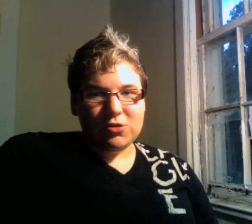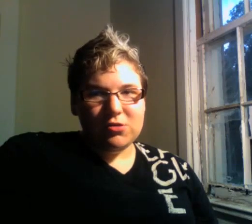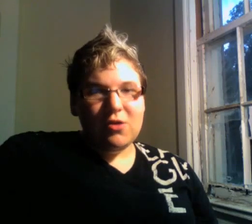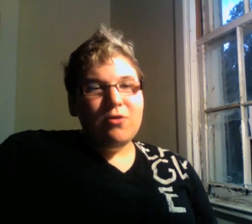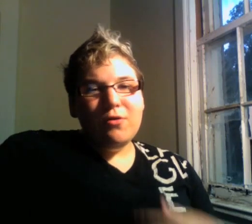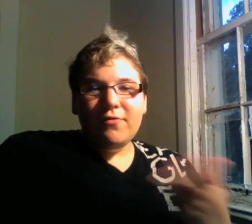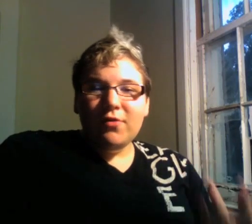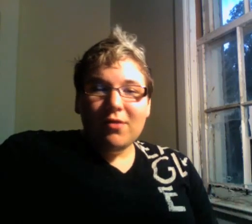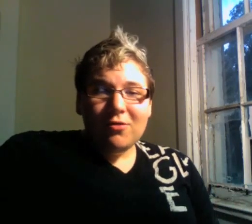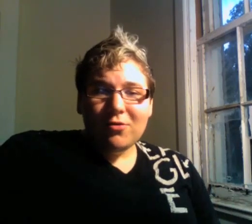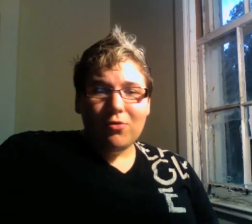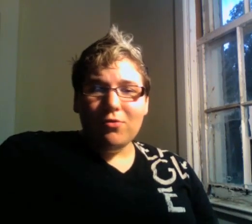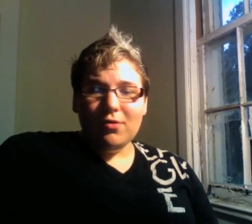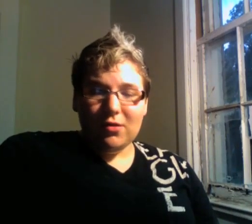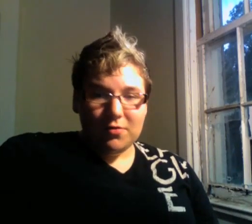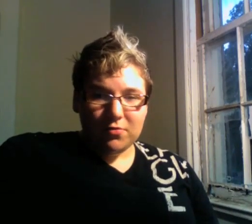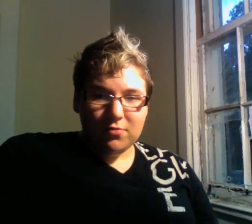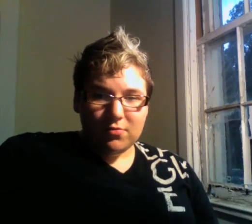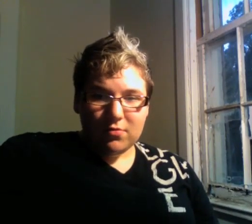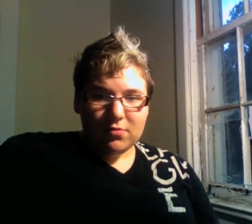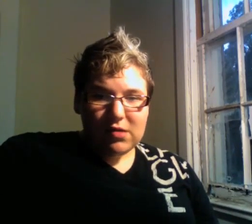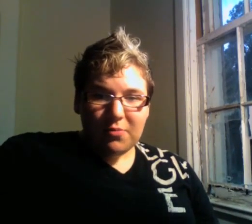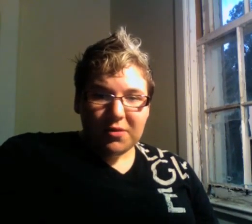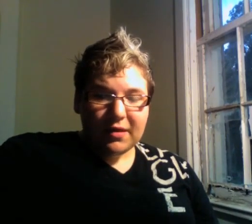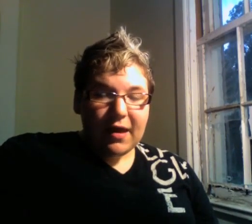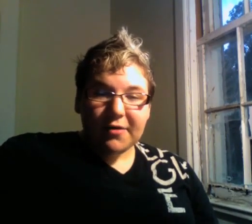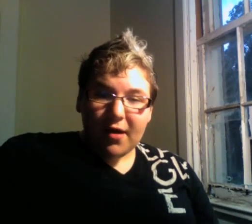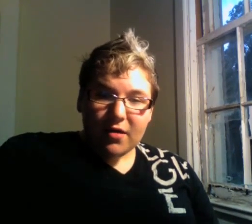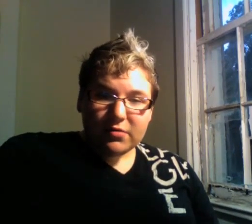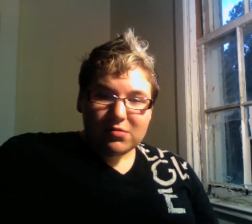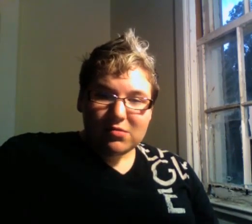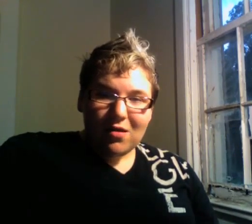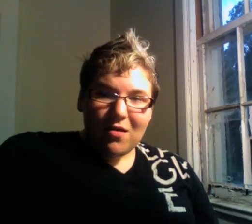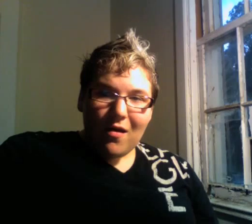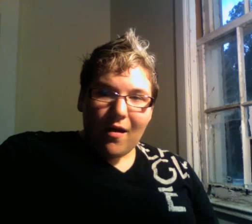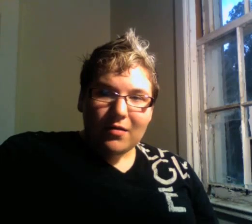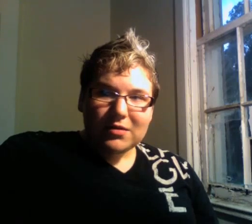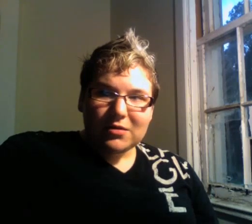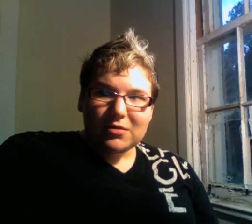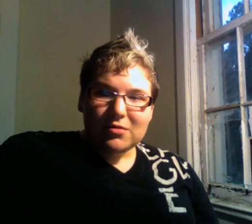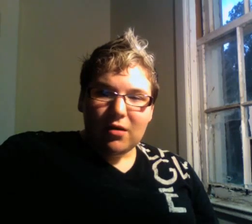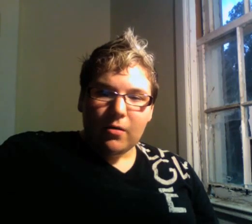or if you get on Google and you type in cataracts and um